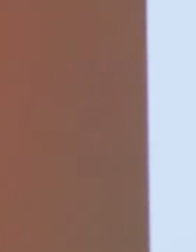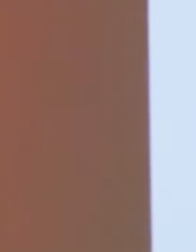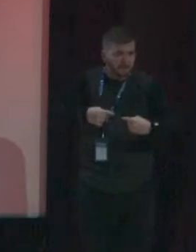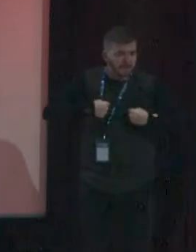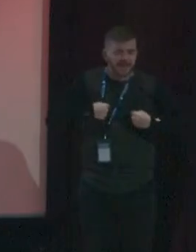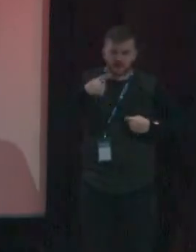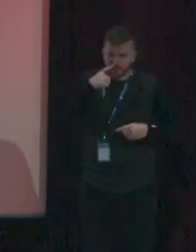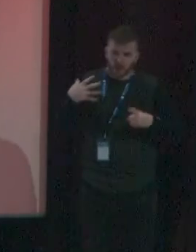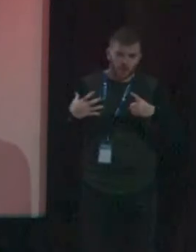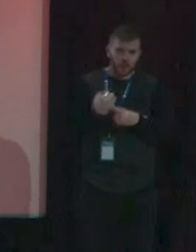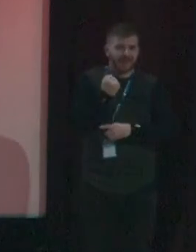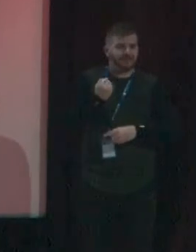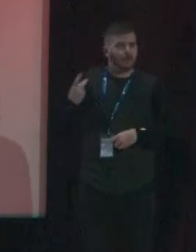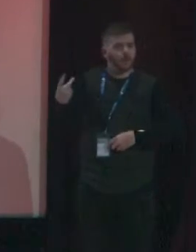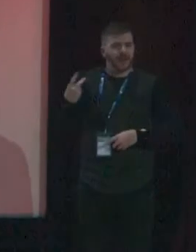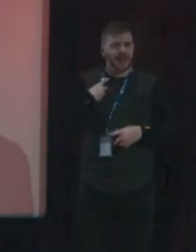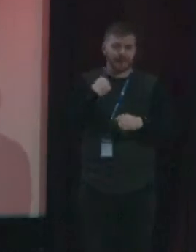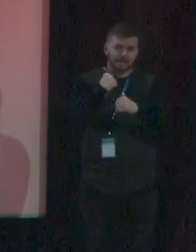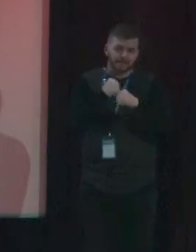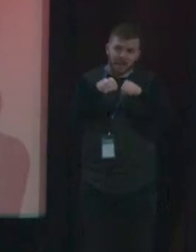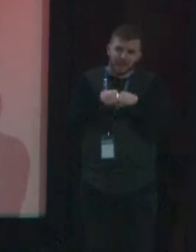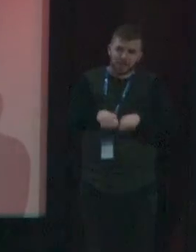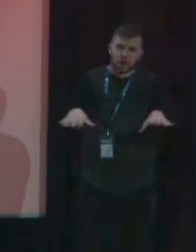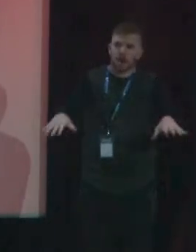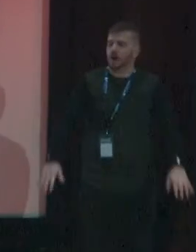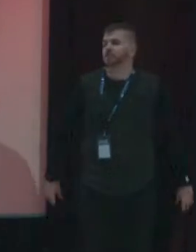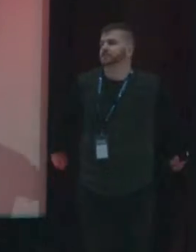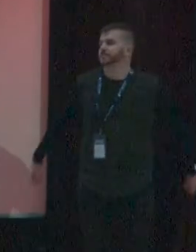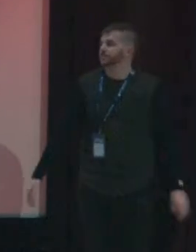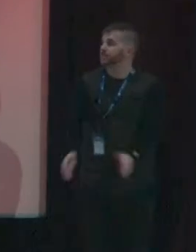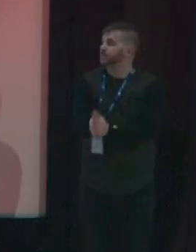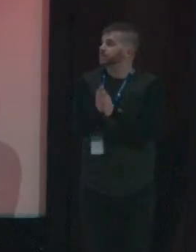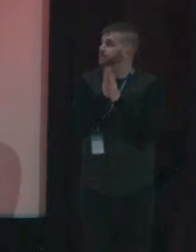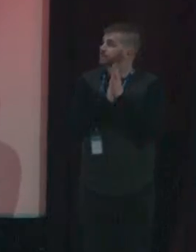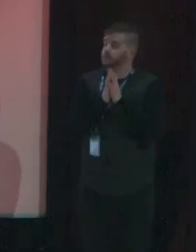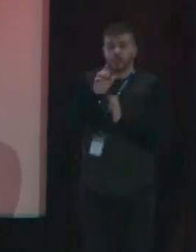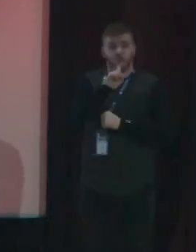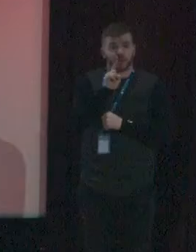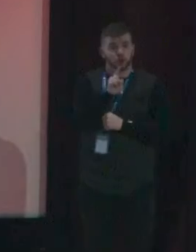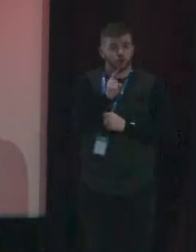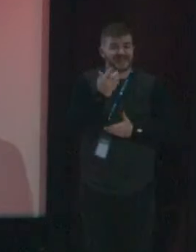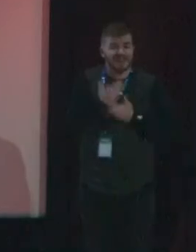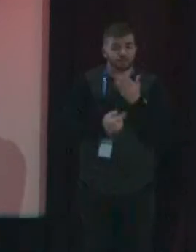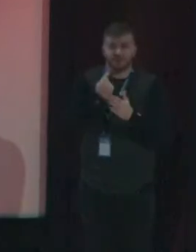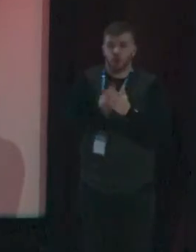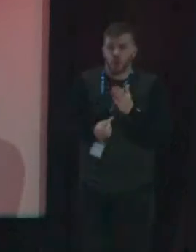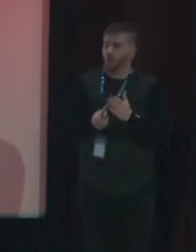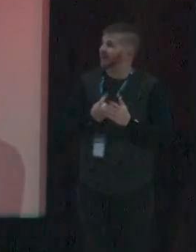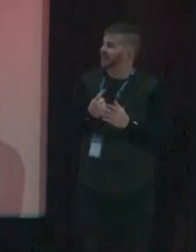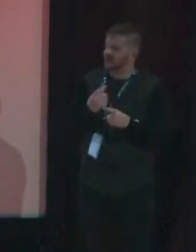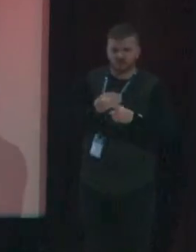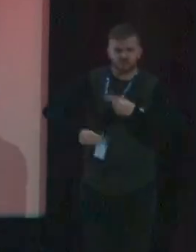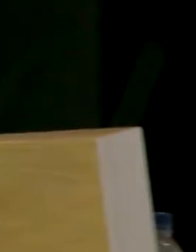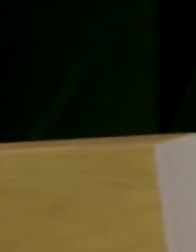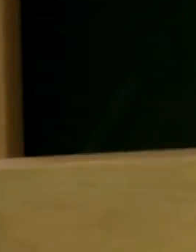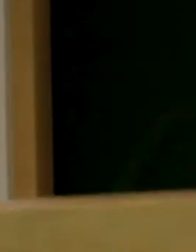surefire win for me and my publisher. Now, question, is narrative just wrapping paper? Well, at a